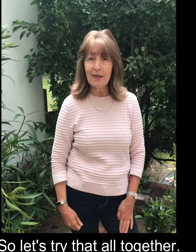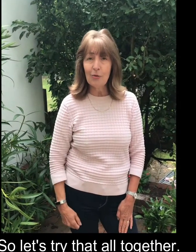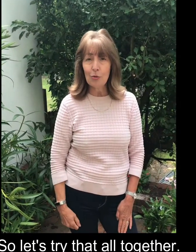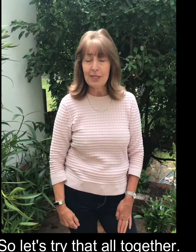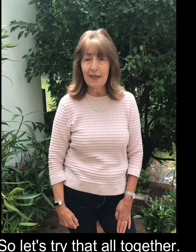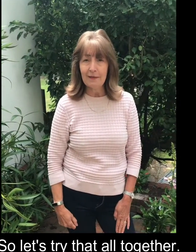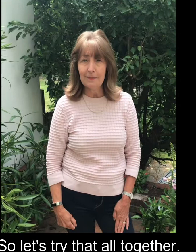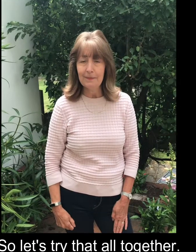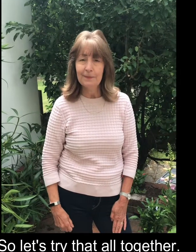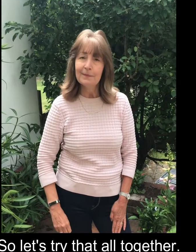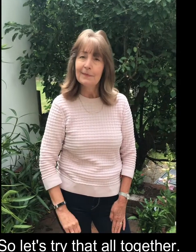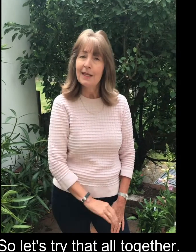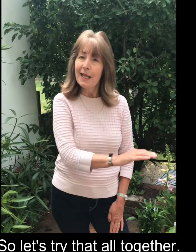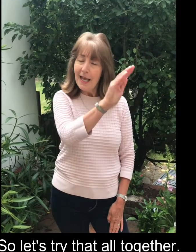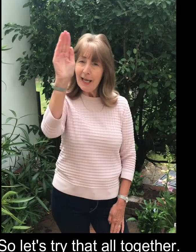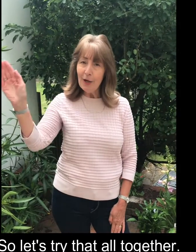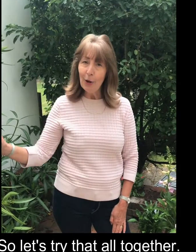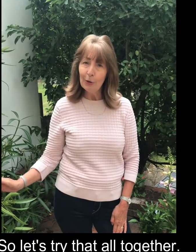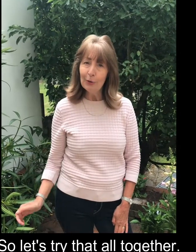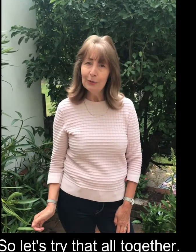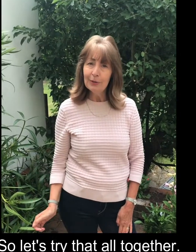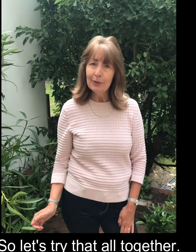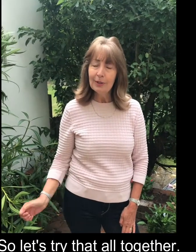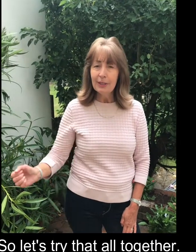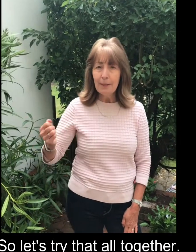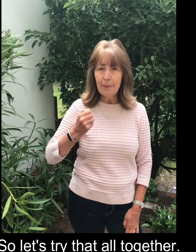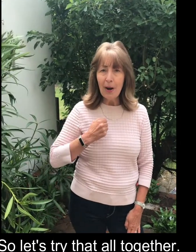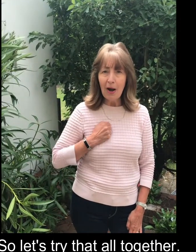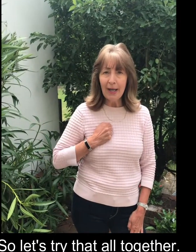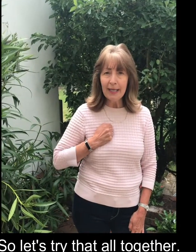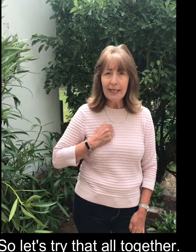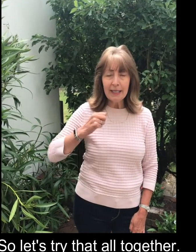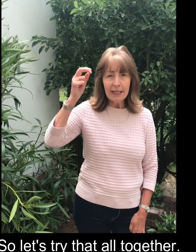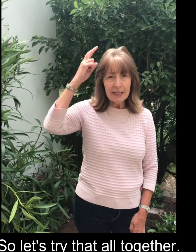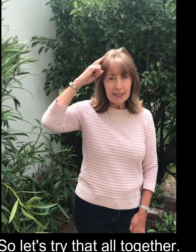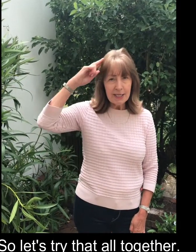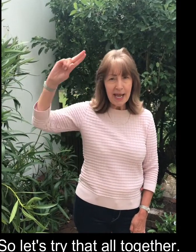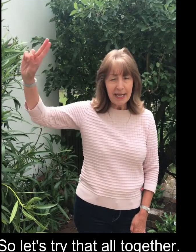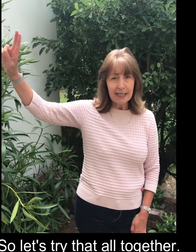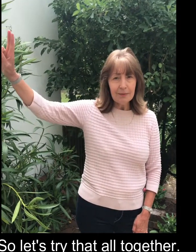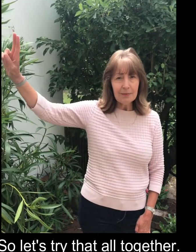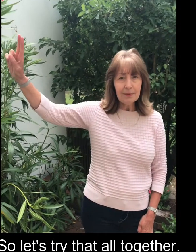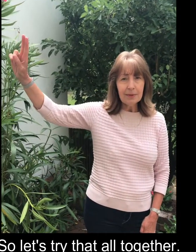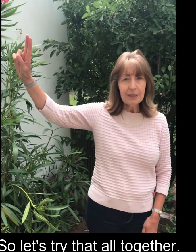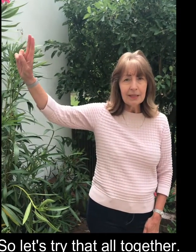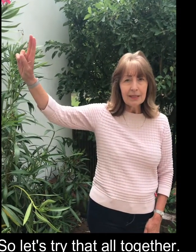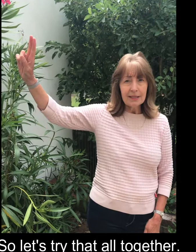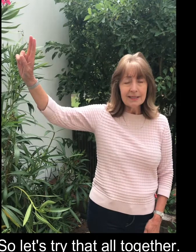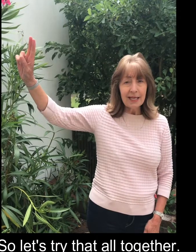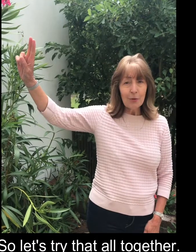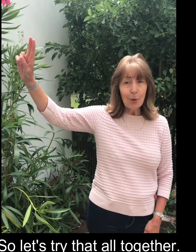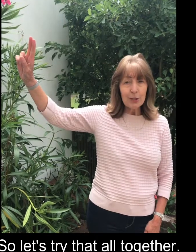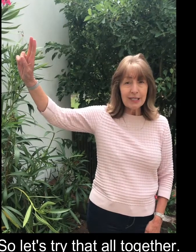all together. Hello, my name, say the word